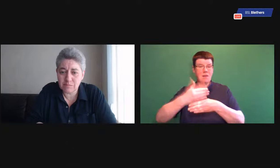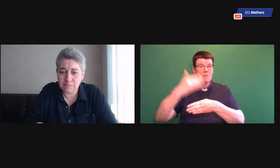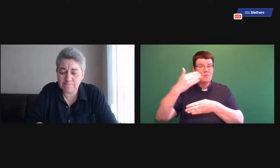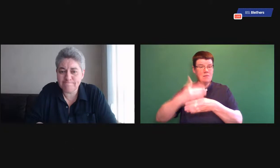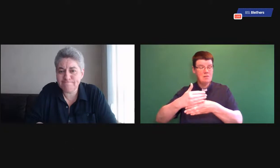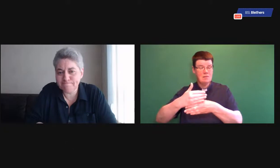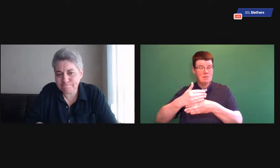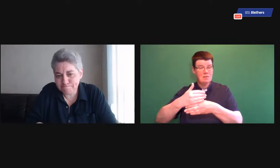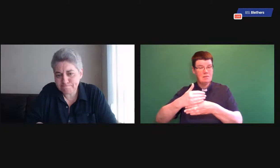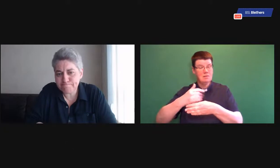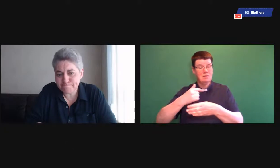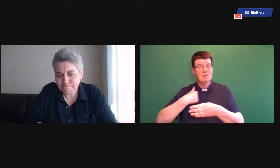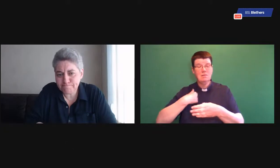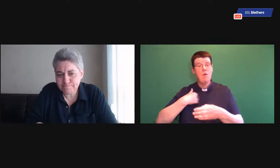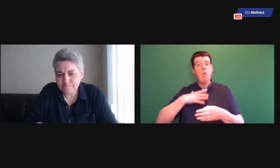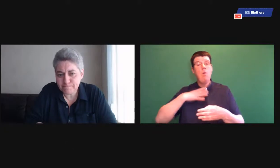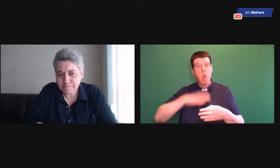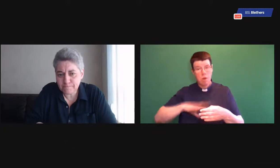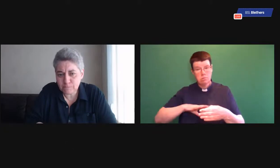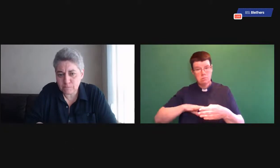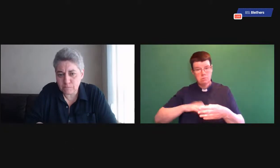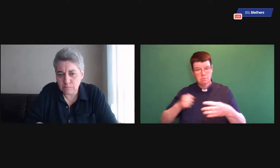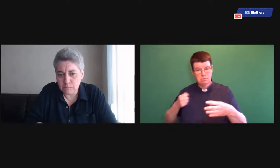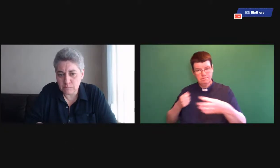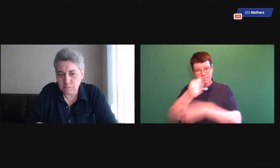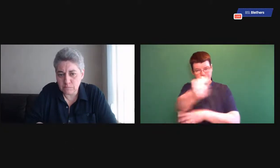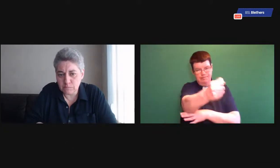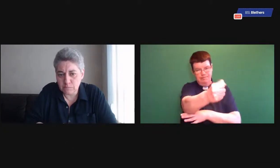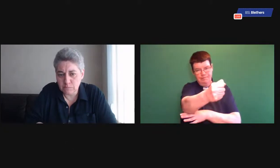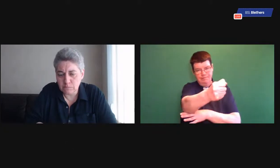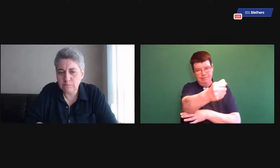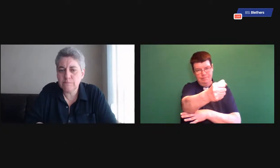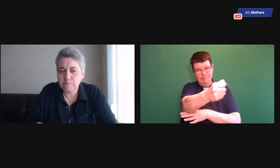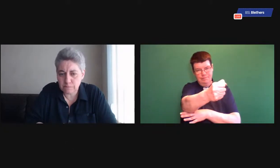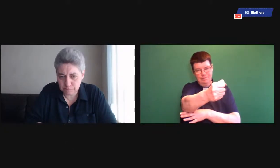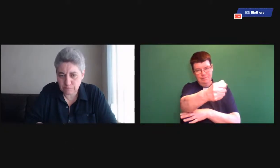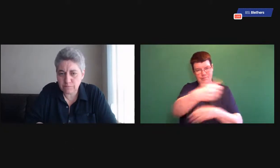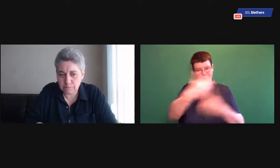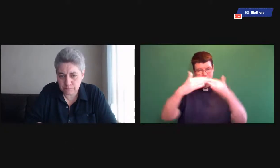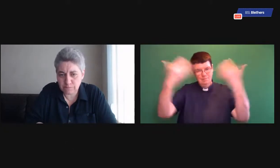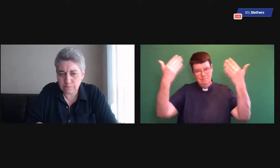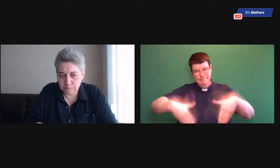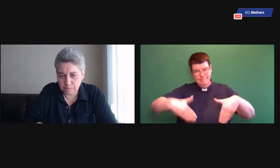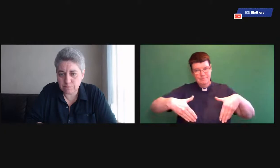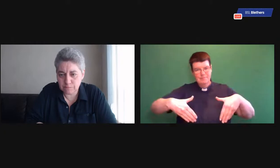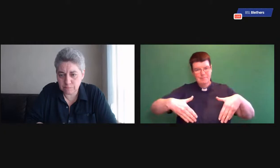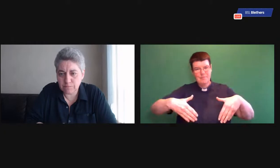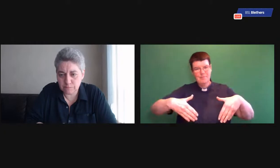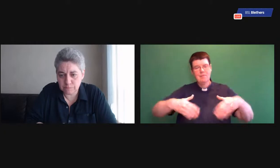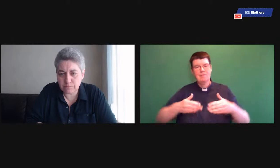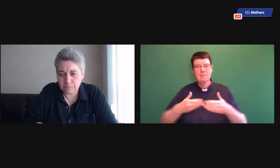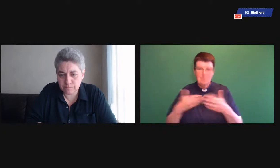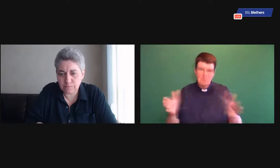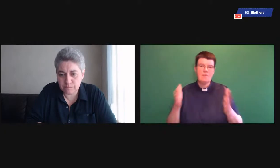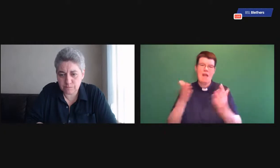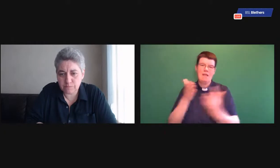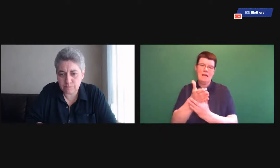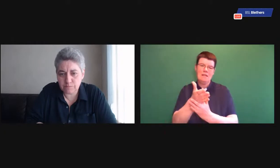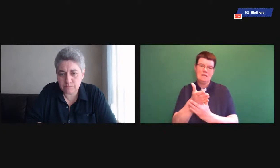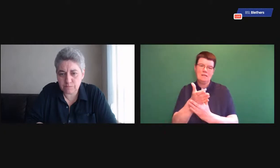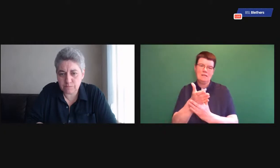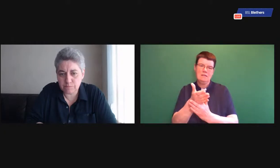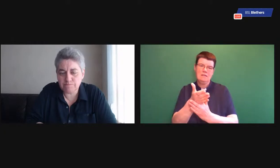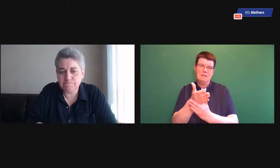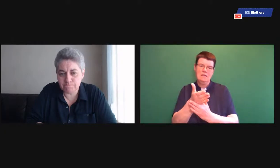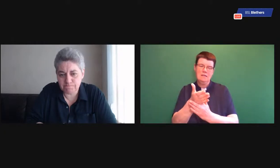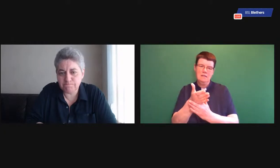Well, you're right. My experience was just barriers. I always wanted to not just push through those barriers,